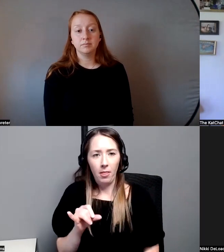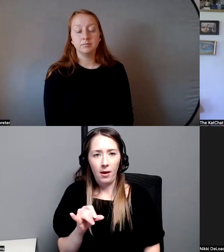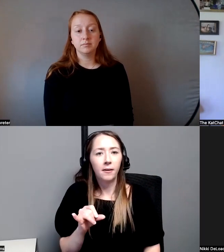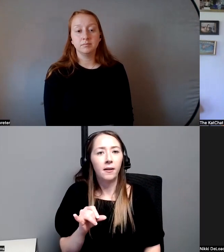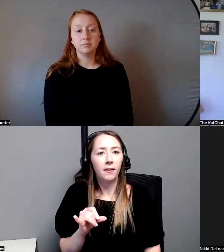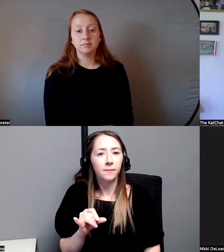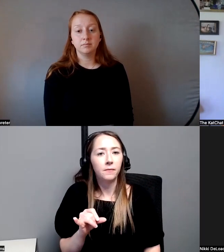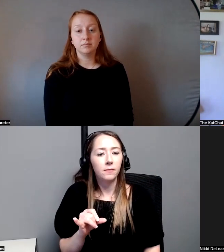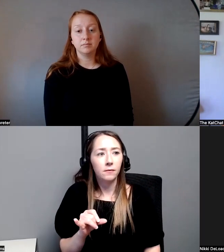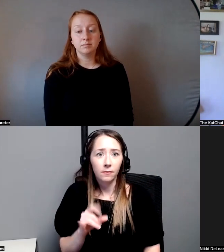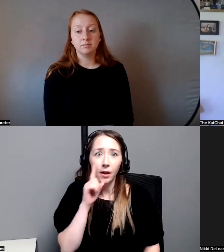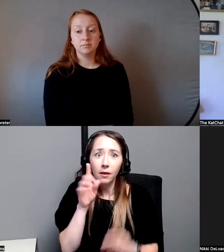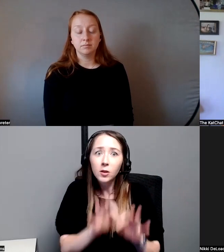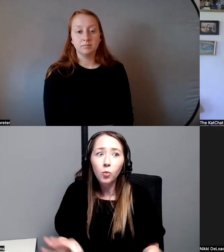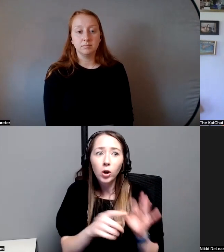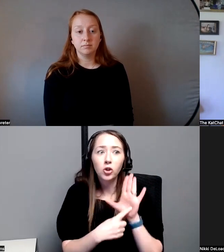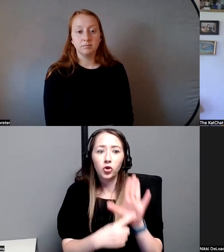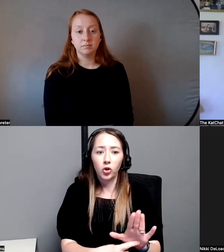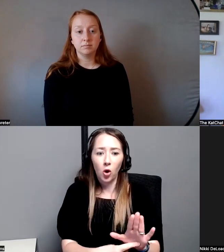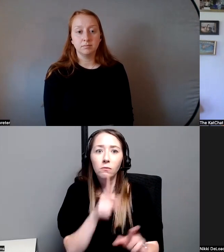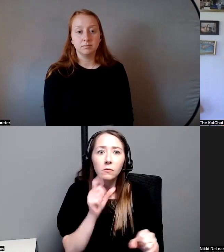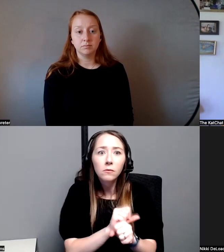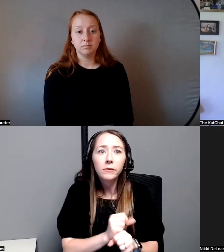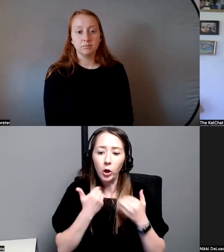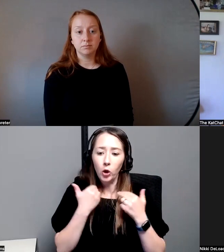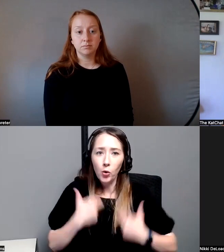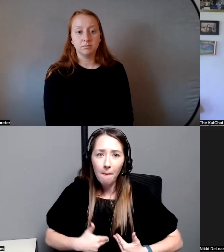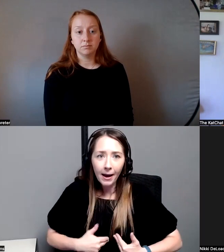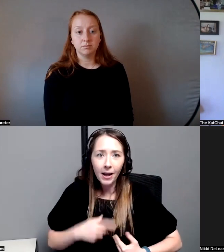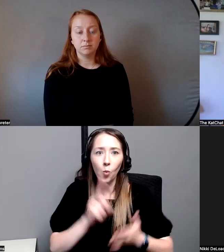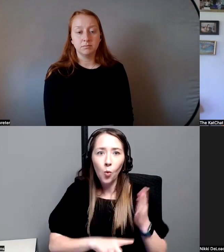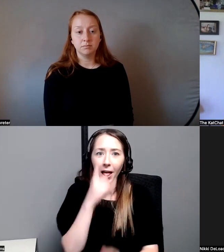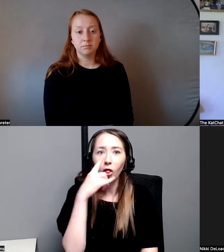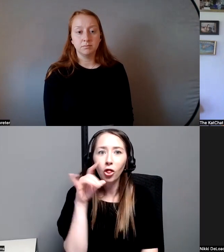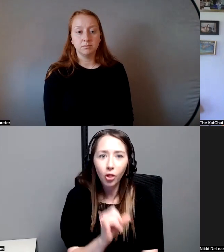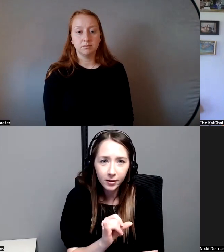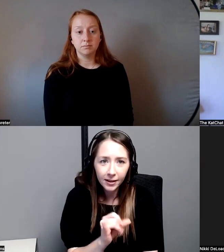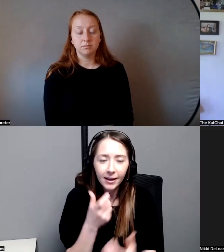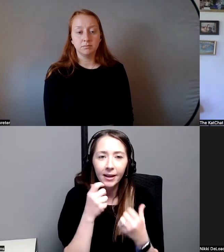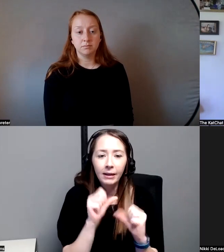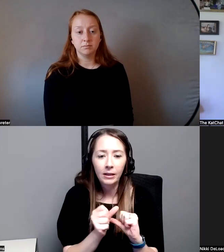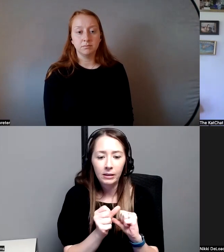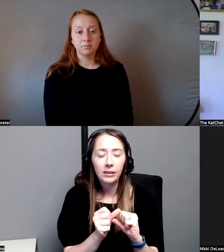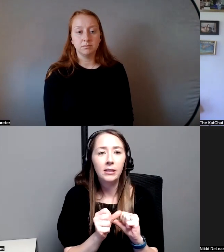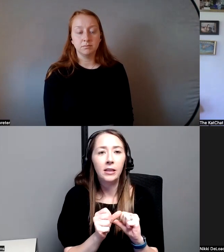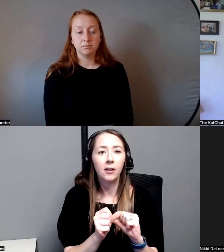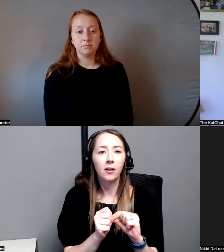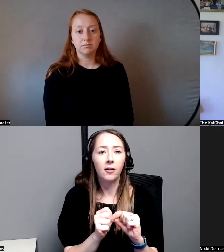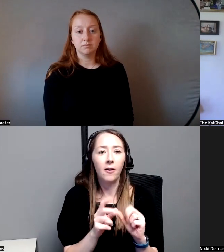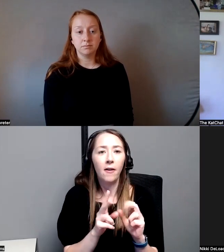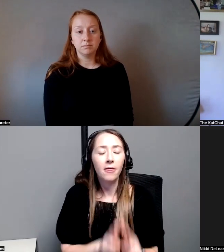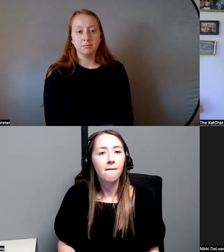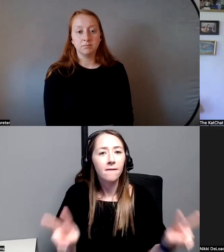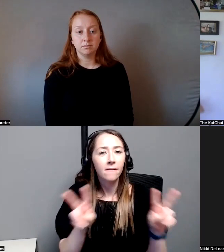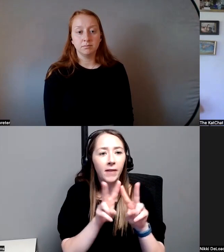we have to show humanity what humanity looks like. And still, inside of those valleys that can sometimes